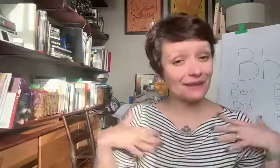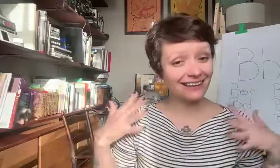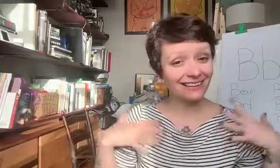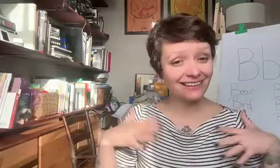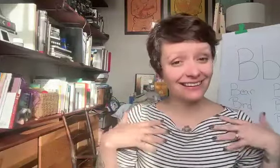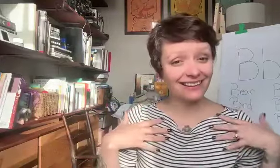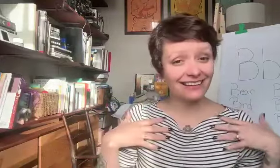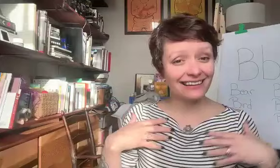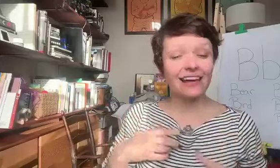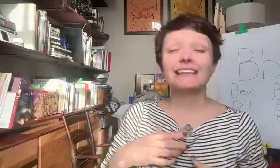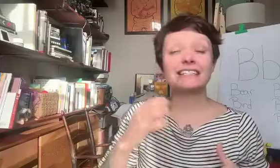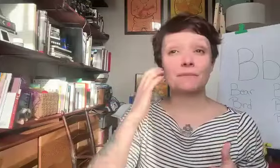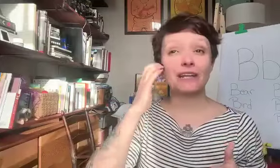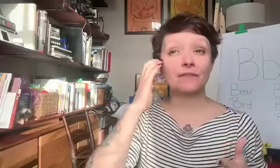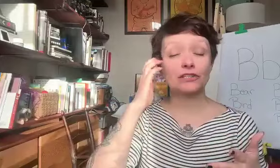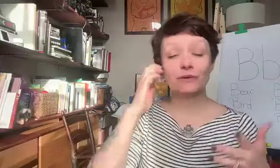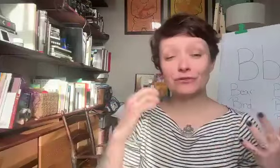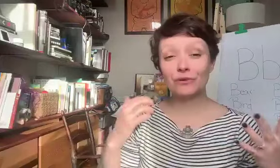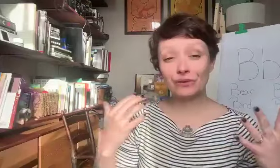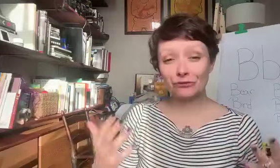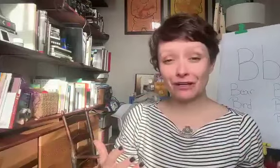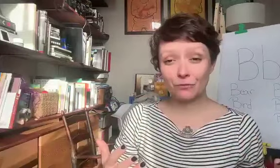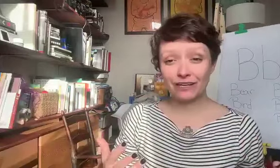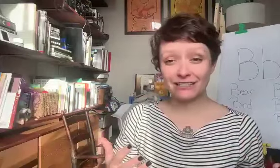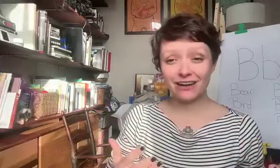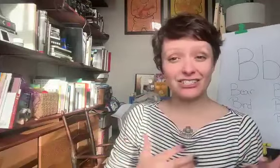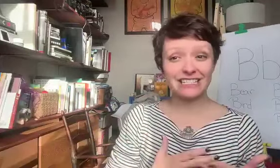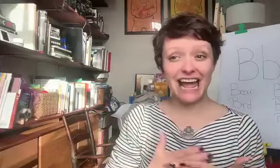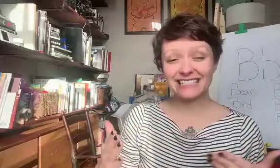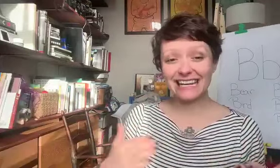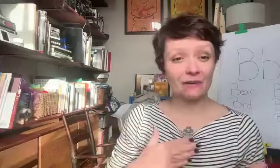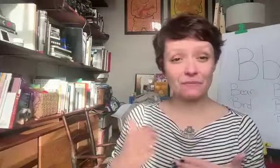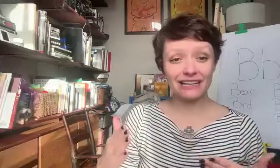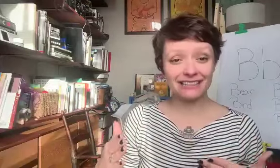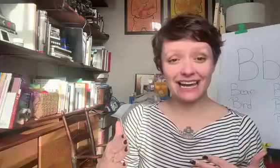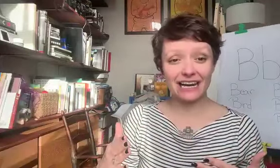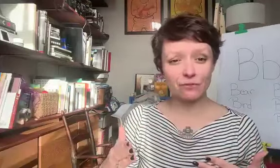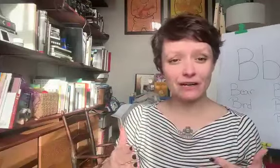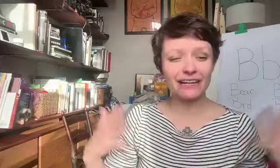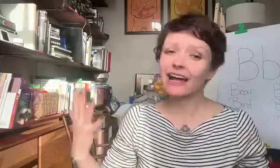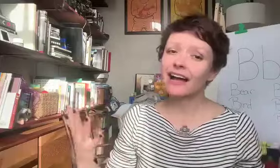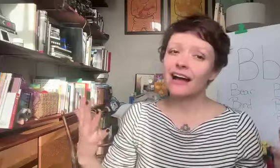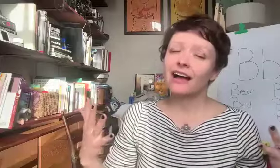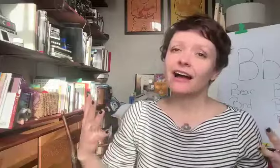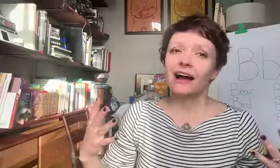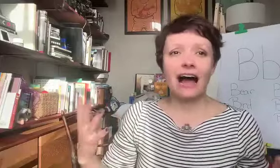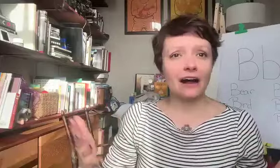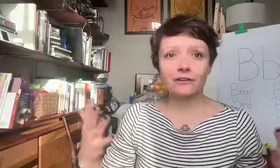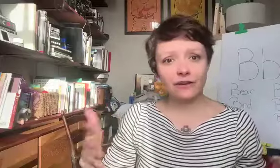happy. That's it also if you do a really great good morning song, just asking everybody in sign every morning, be like, how do you feel